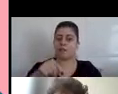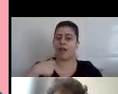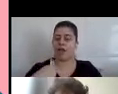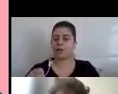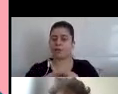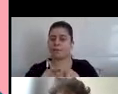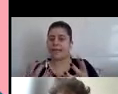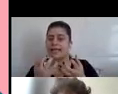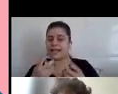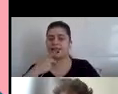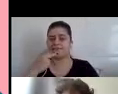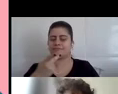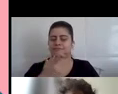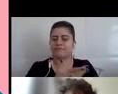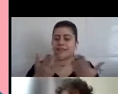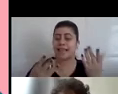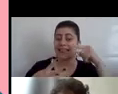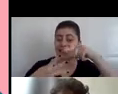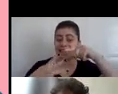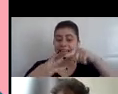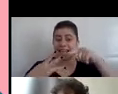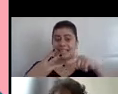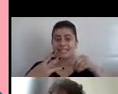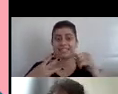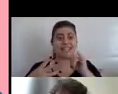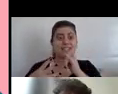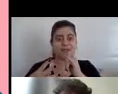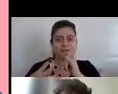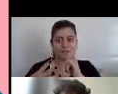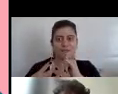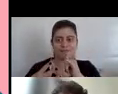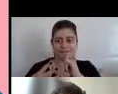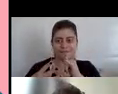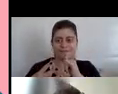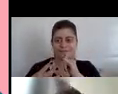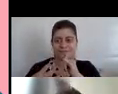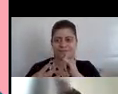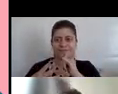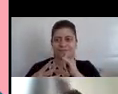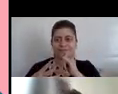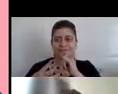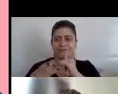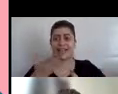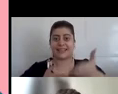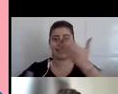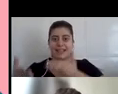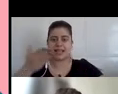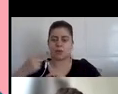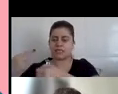three examples on the interaction among the cities and their, let's